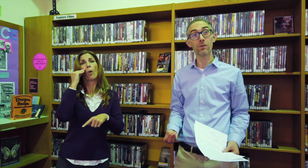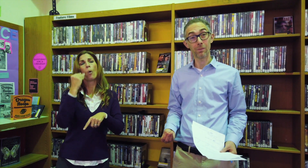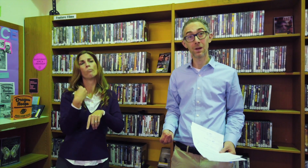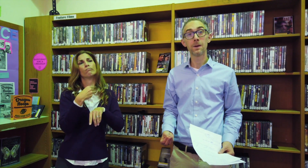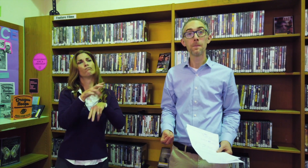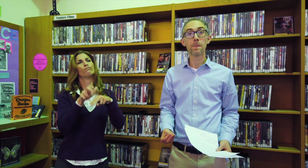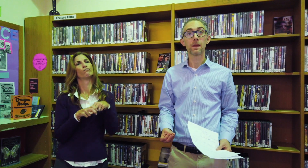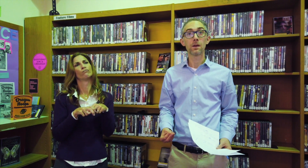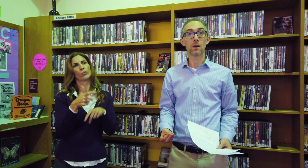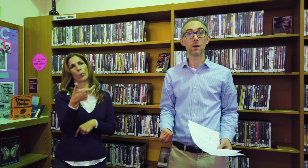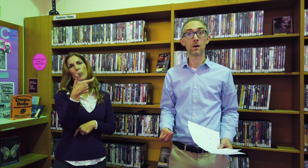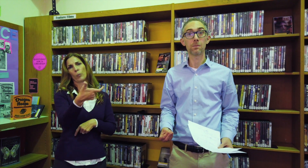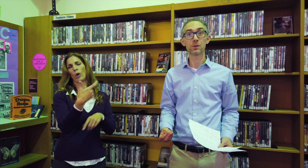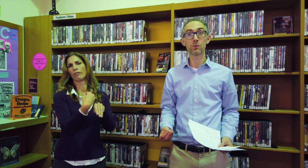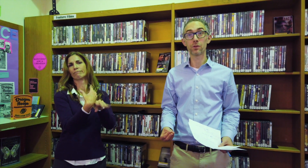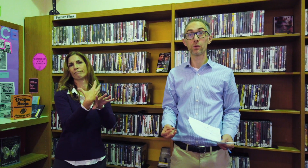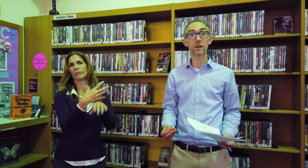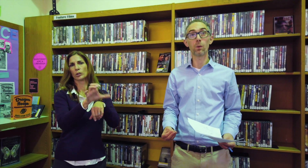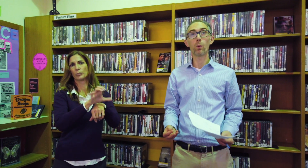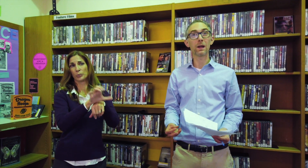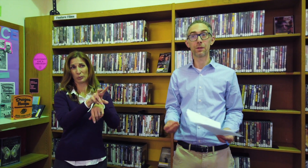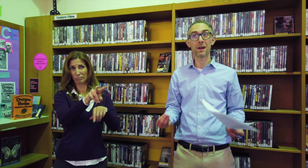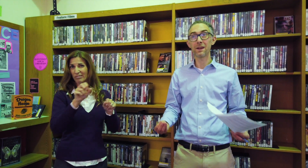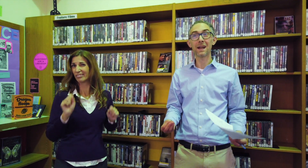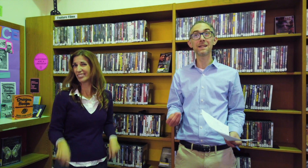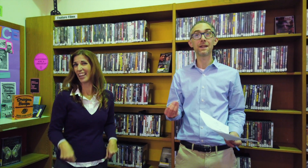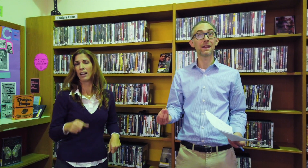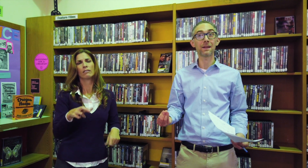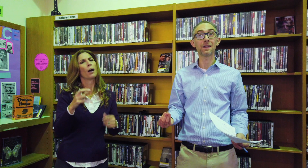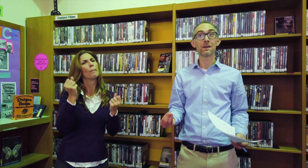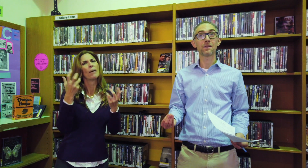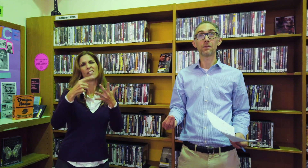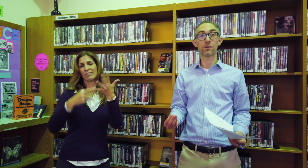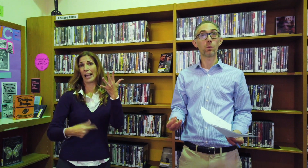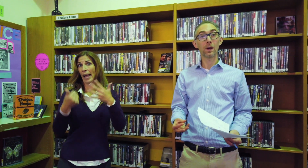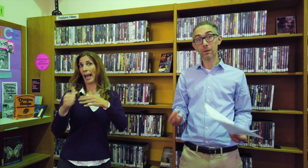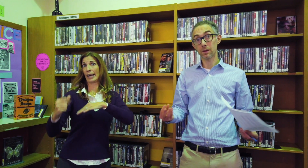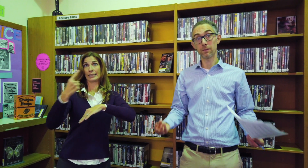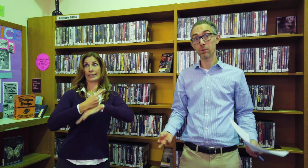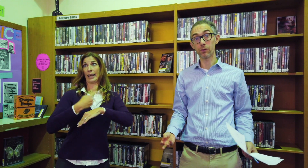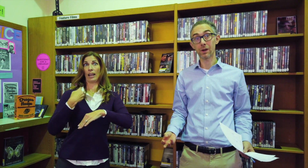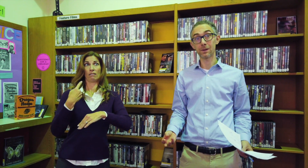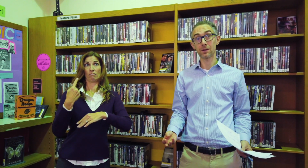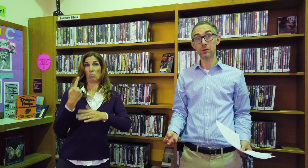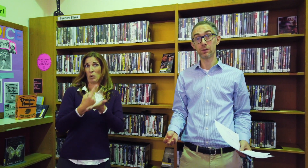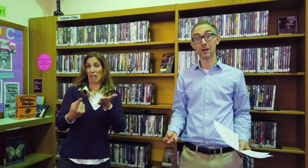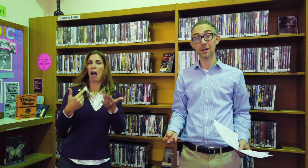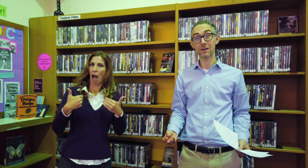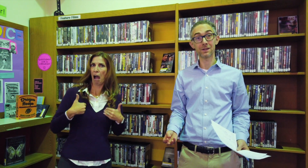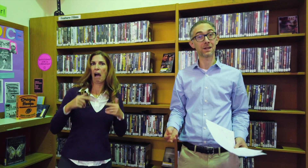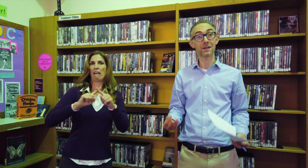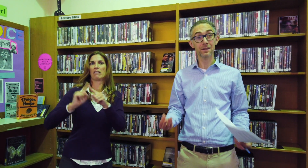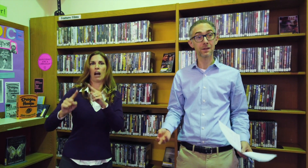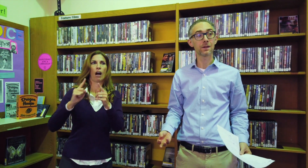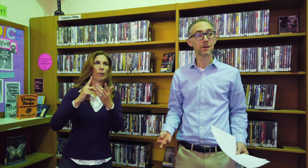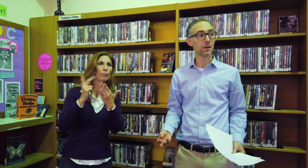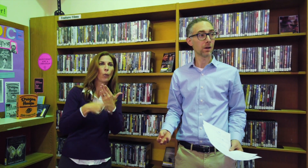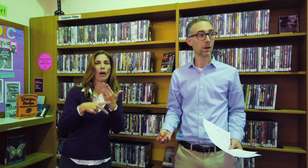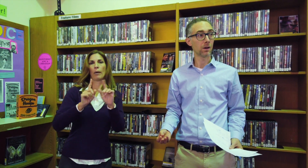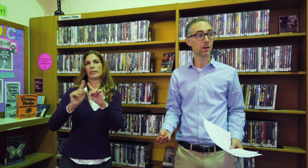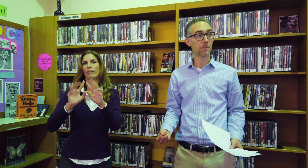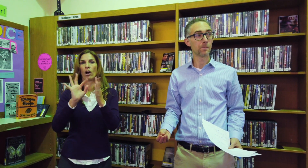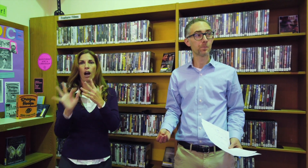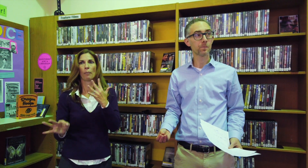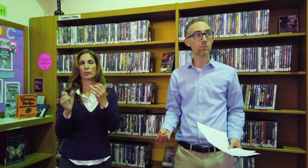your own home. So there's really a wealth, any day there's a wealth of programming that you can attend.